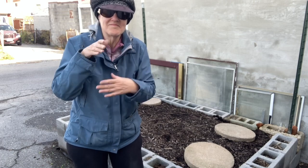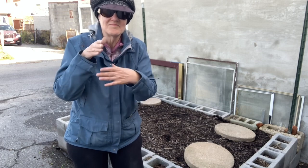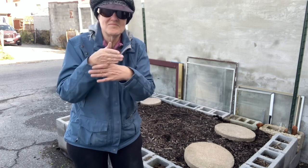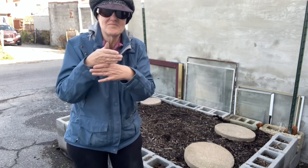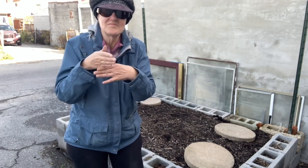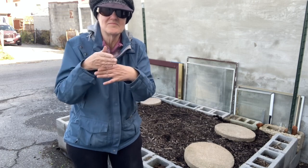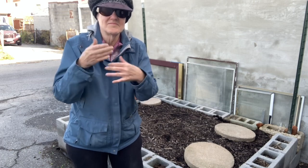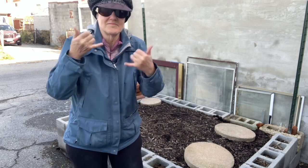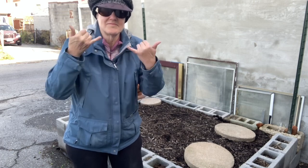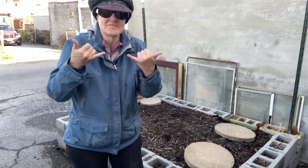need.